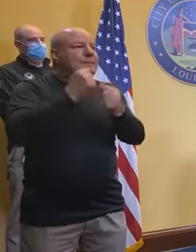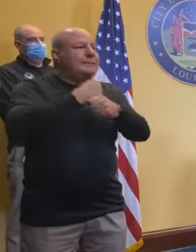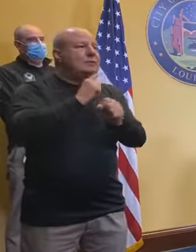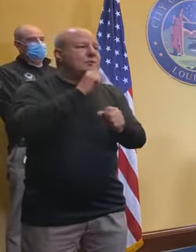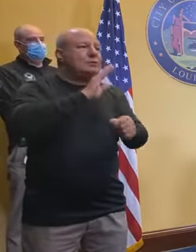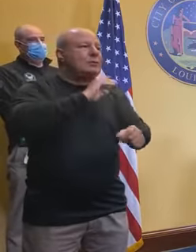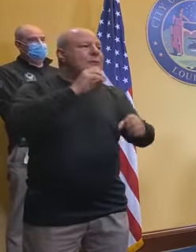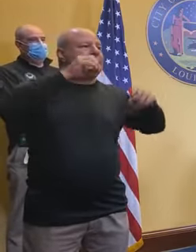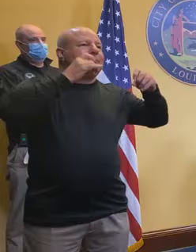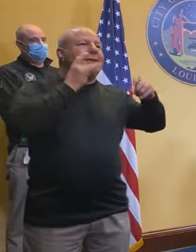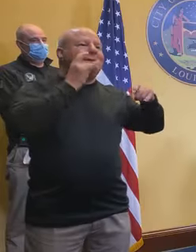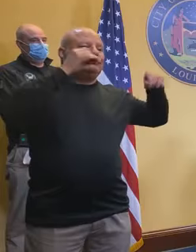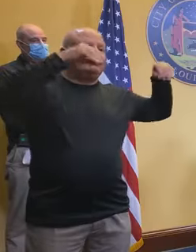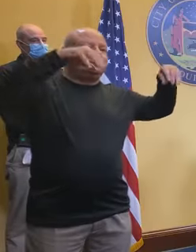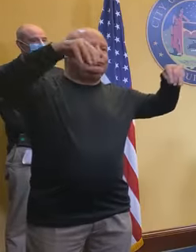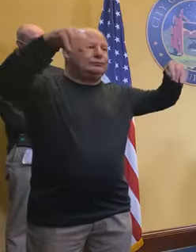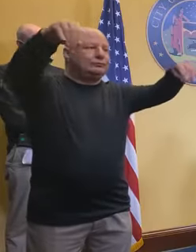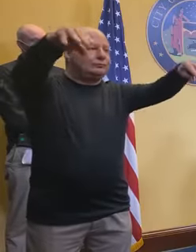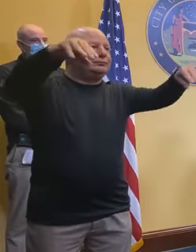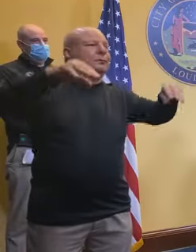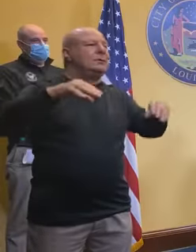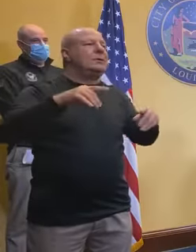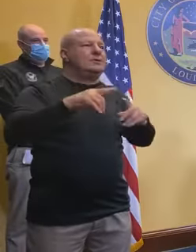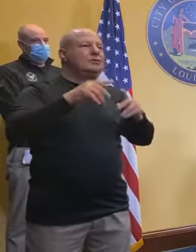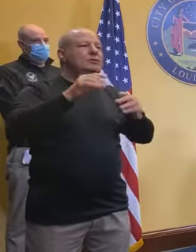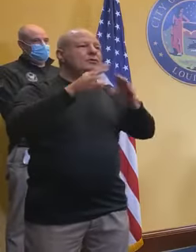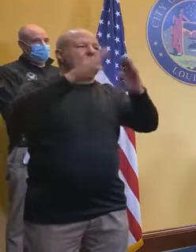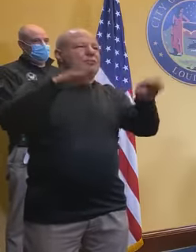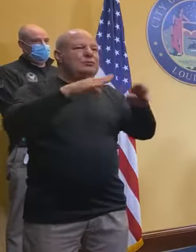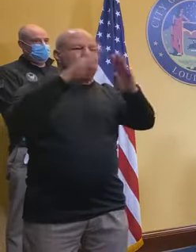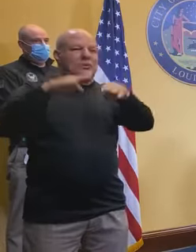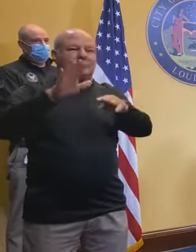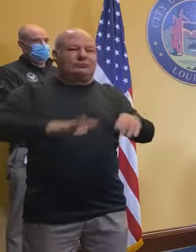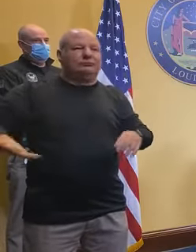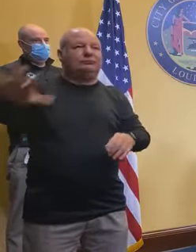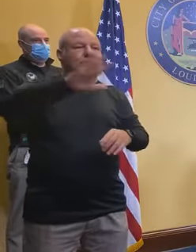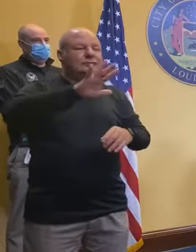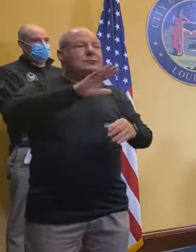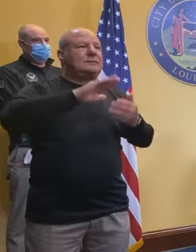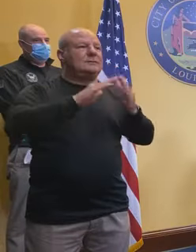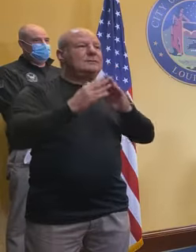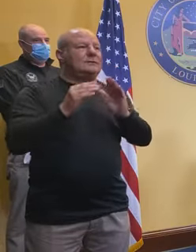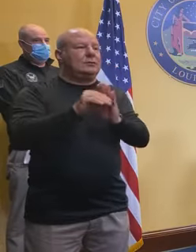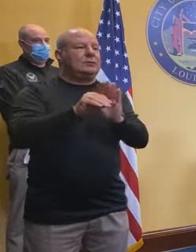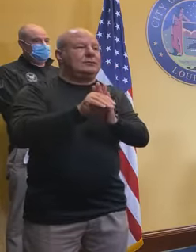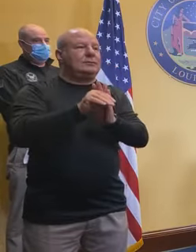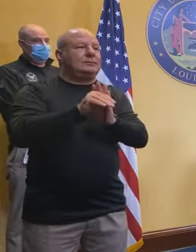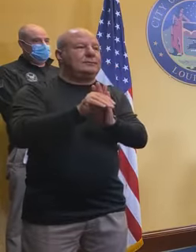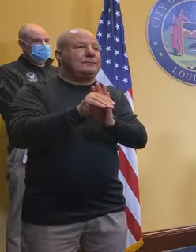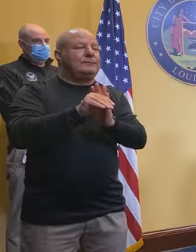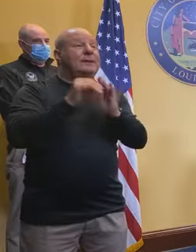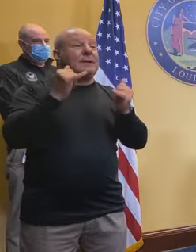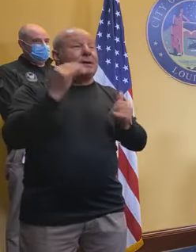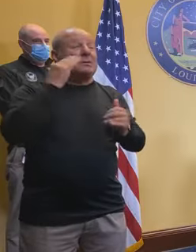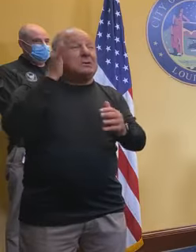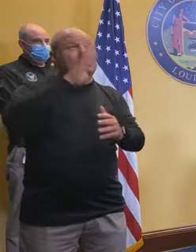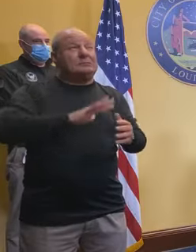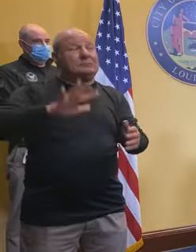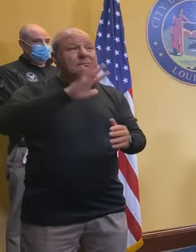is restored, of course, to properties throughout the city of New Orleans. We know now that there's roughly